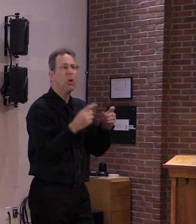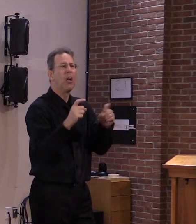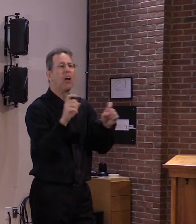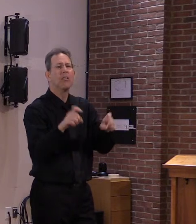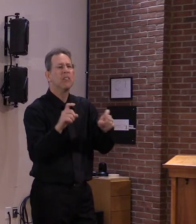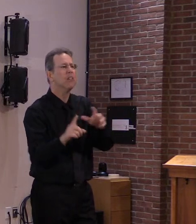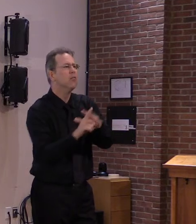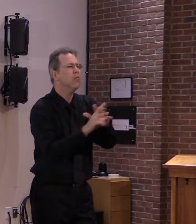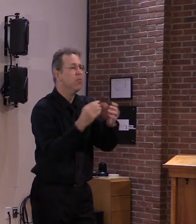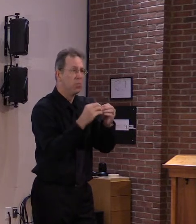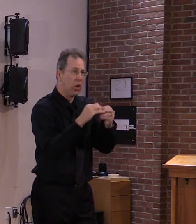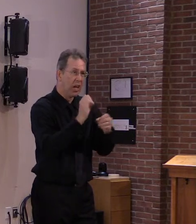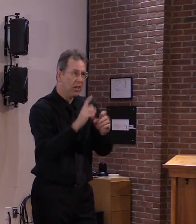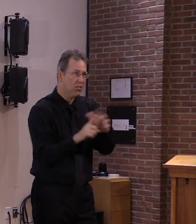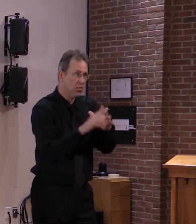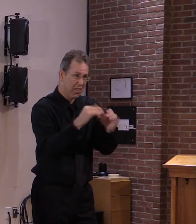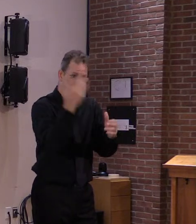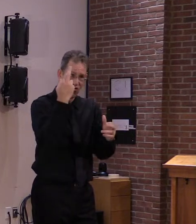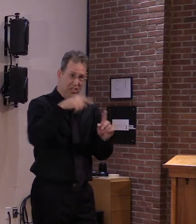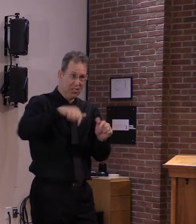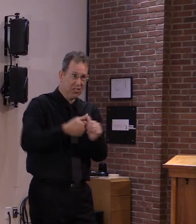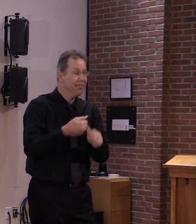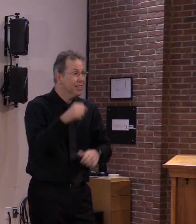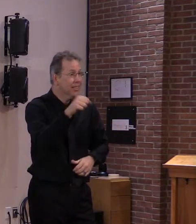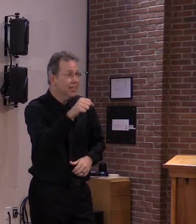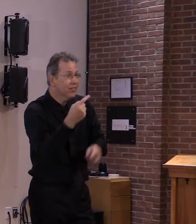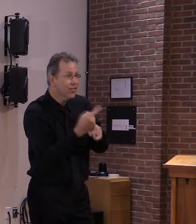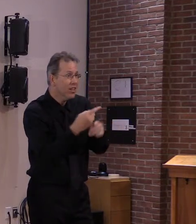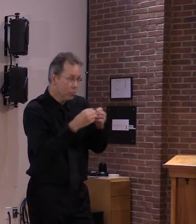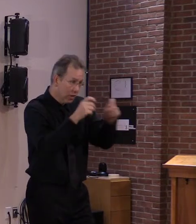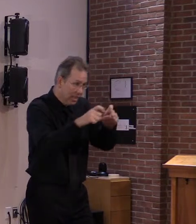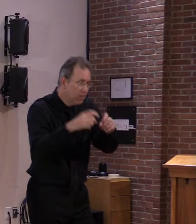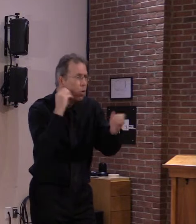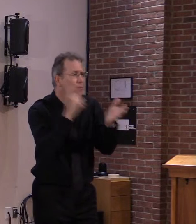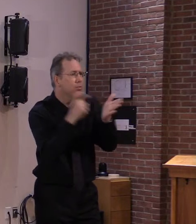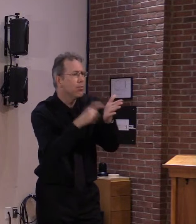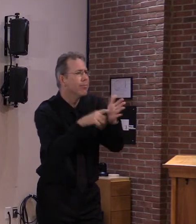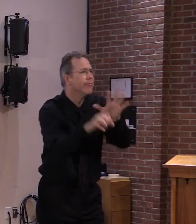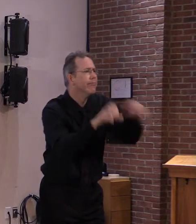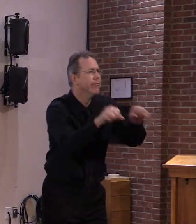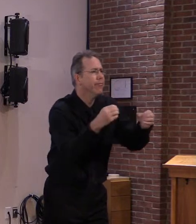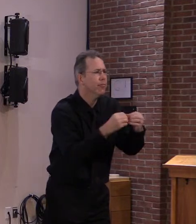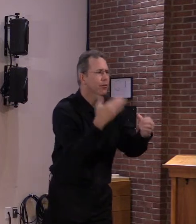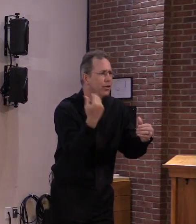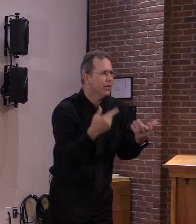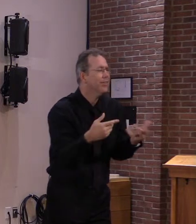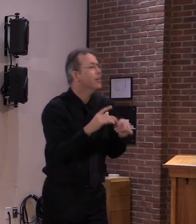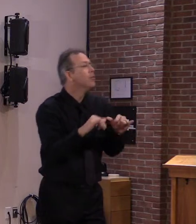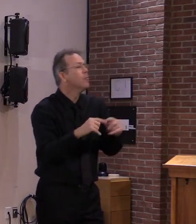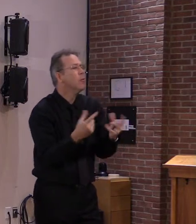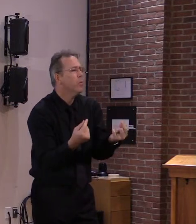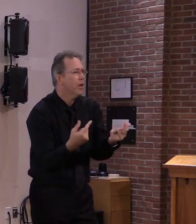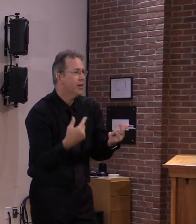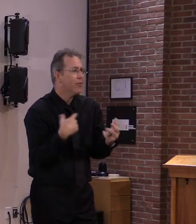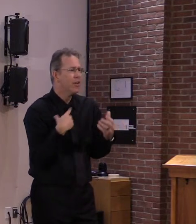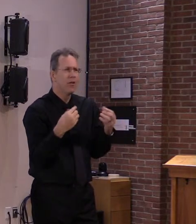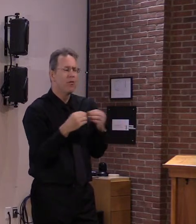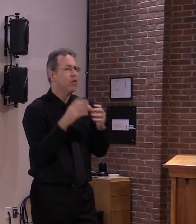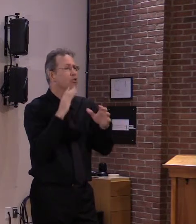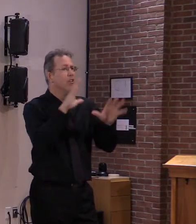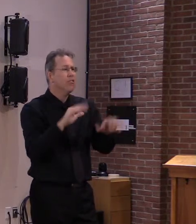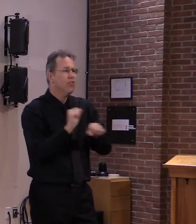occurring over the last 2 weeks. Statewide, over 1,200 have been conducted. Just a handful have resulted in